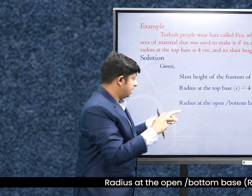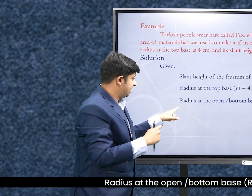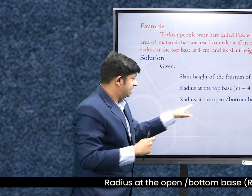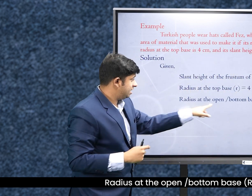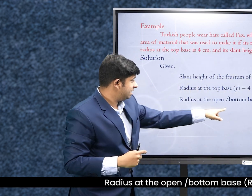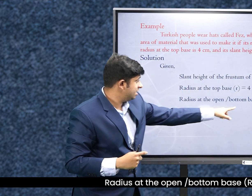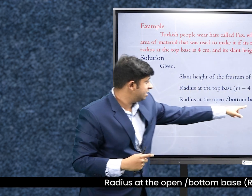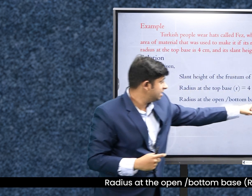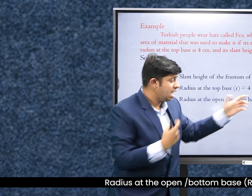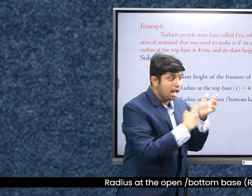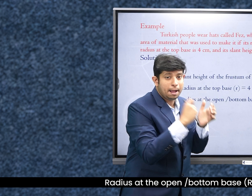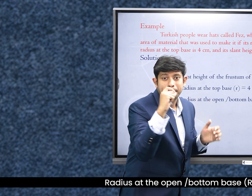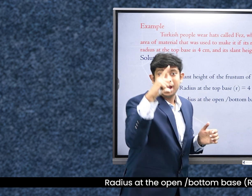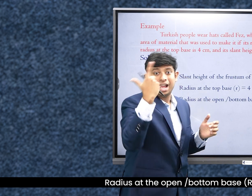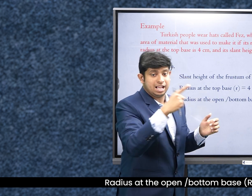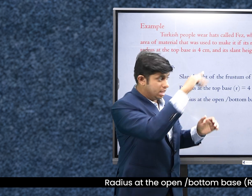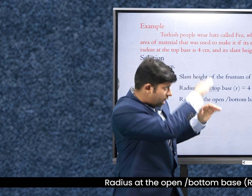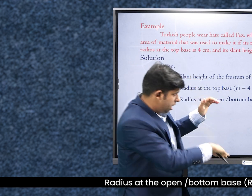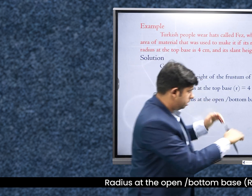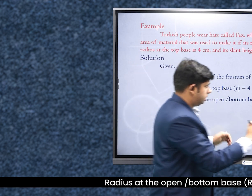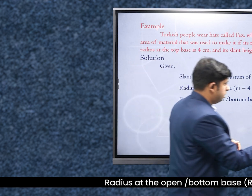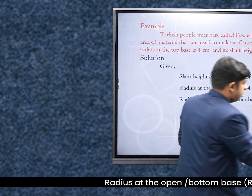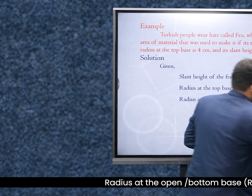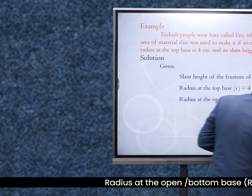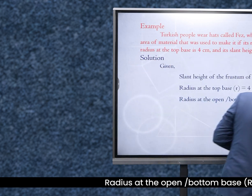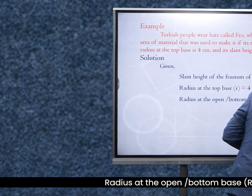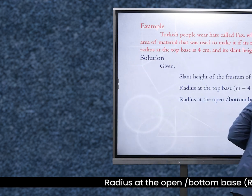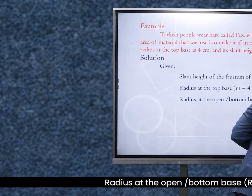Radius at the open bottom base capital R is equal to 10 cm.